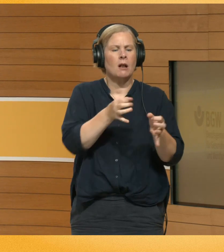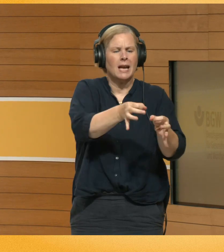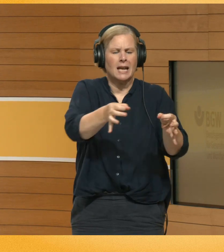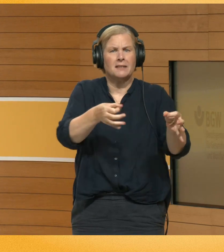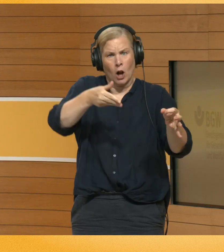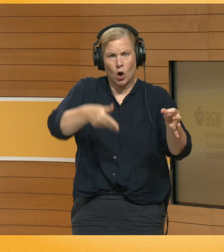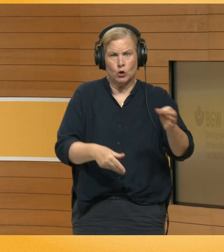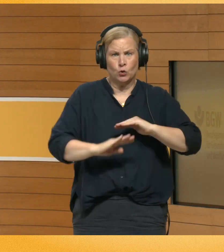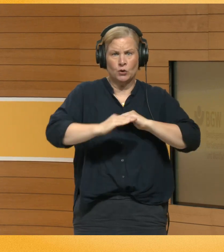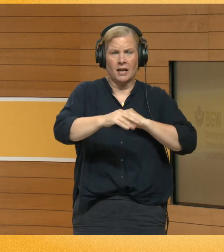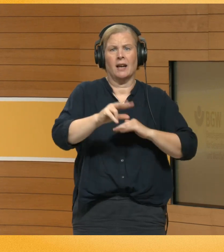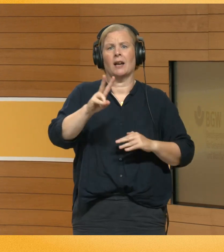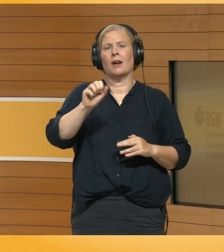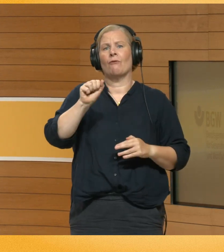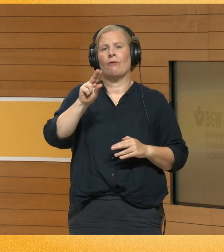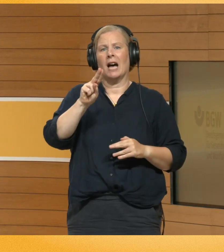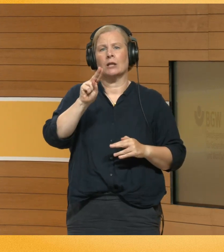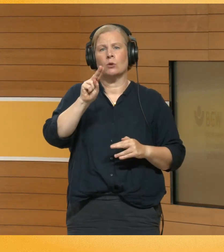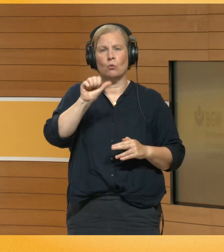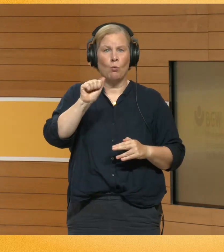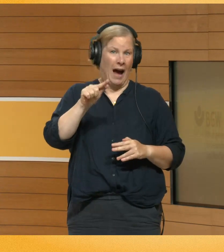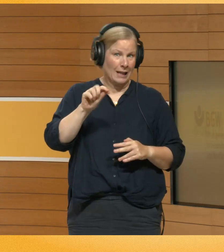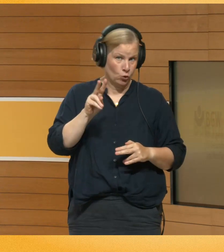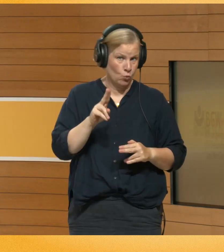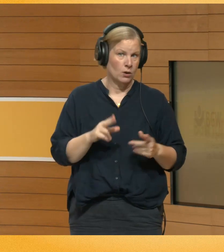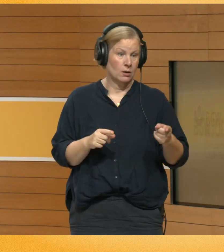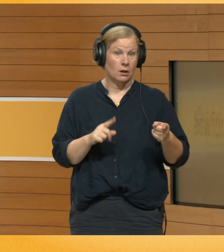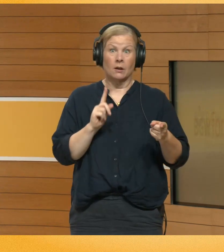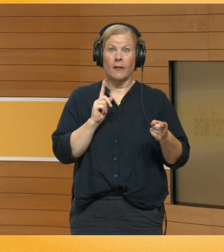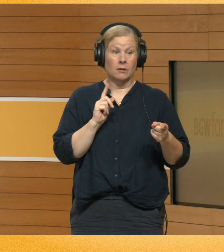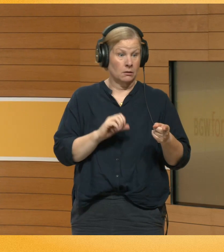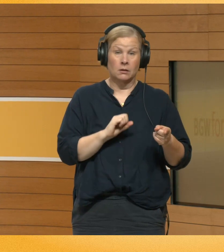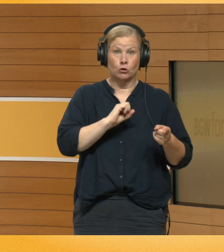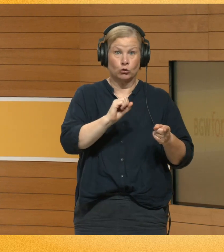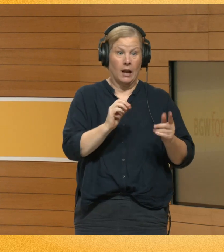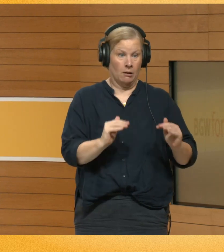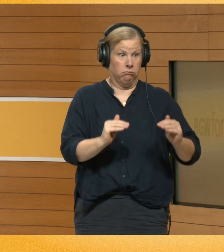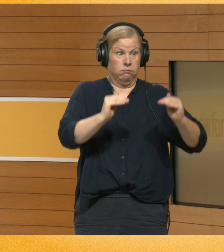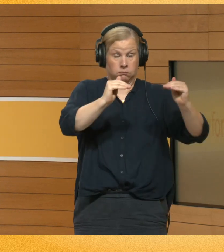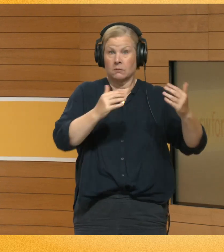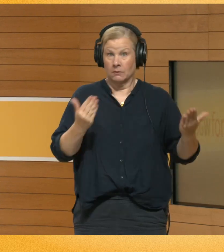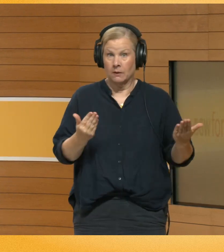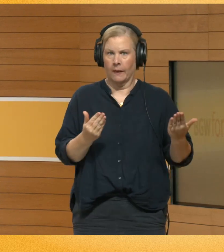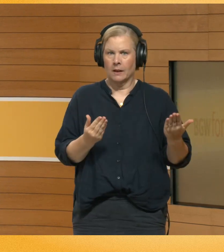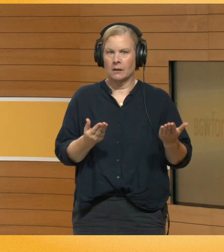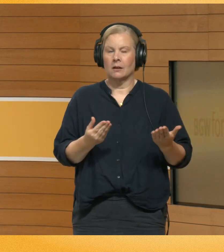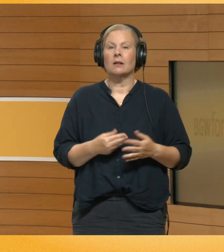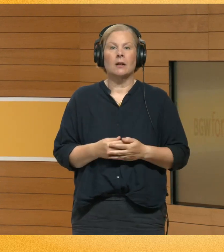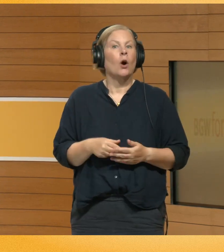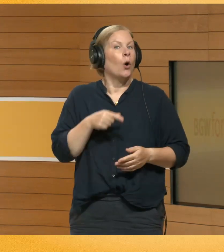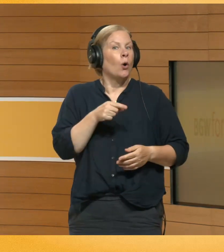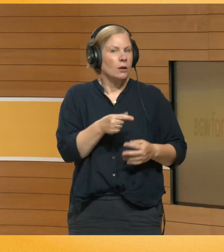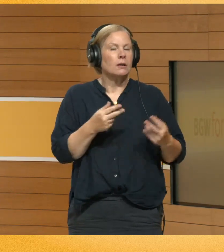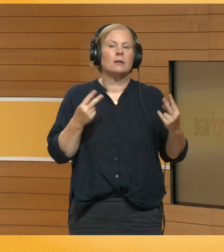quickly. And this leadership will be key. This is where it all falls down or stands up. We